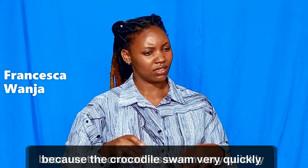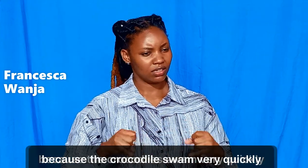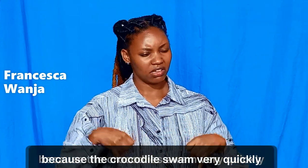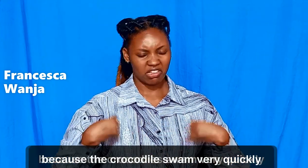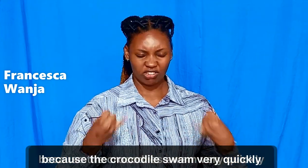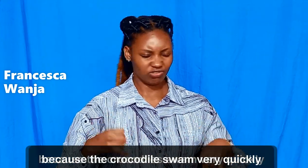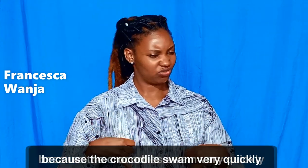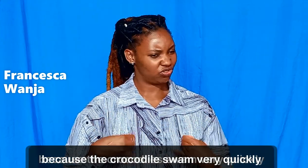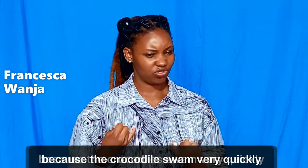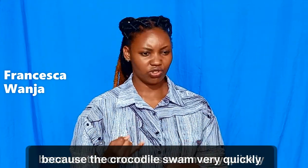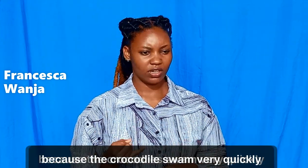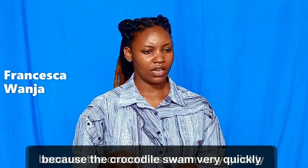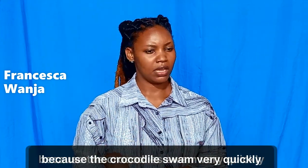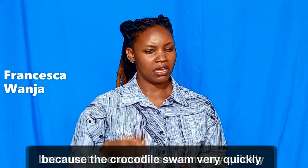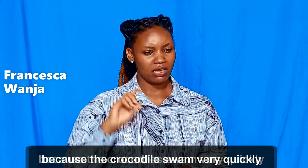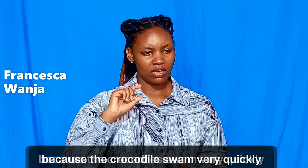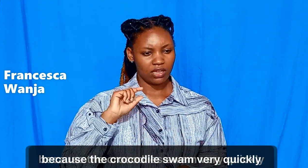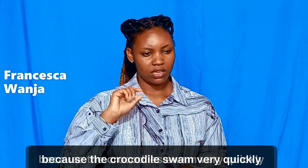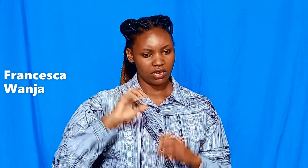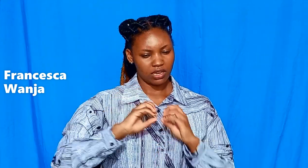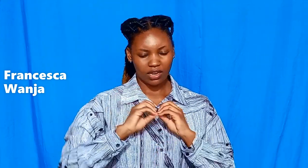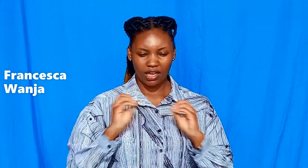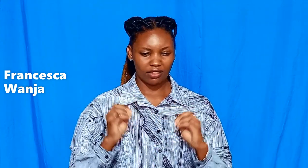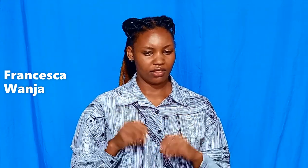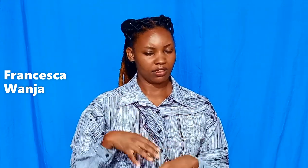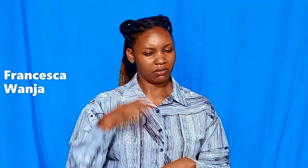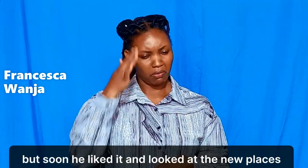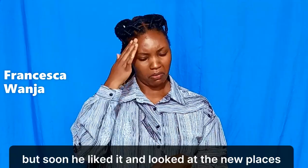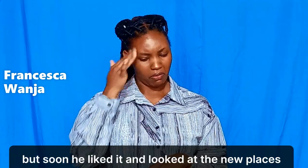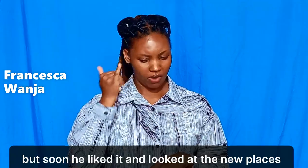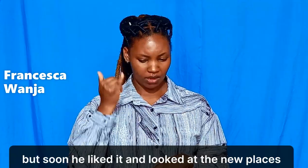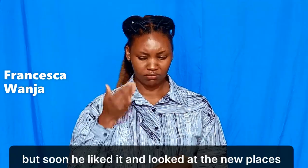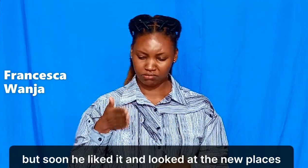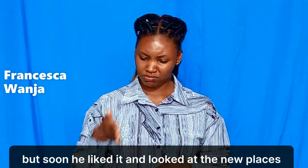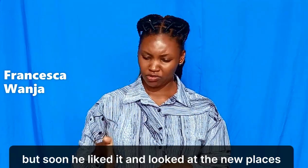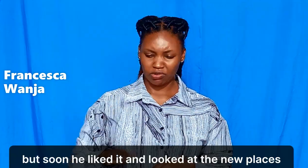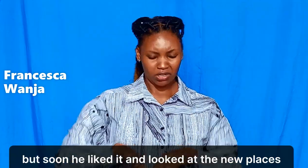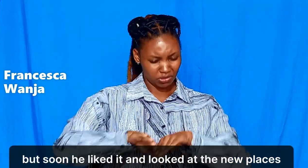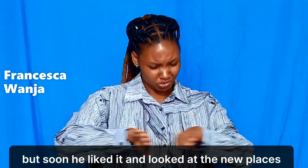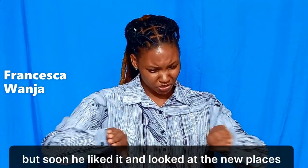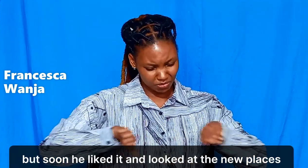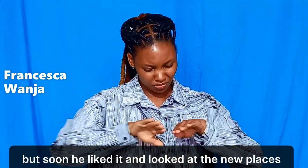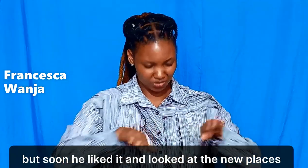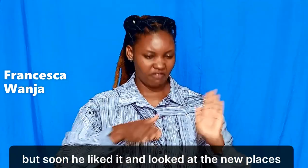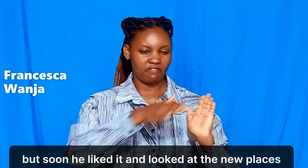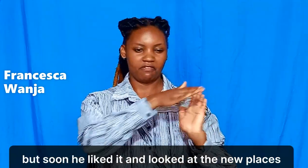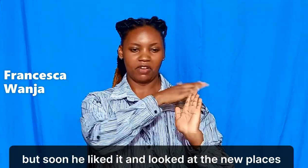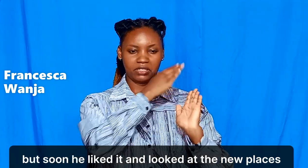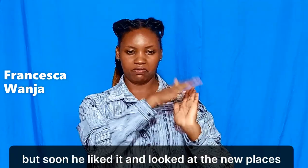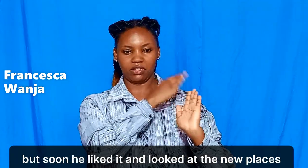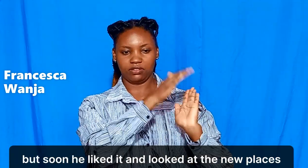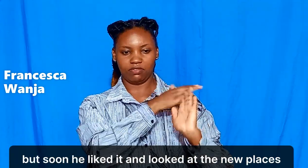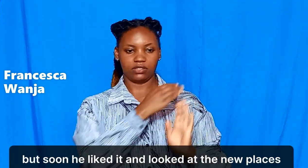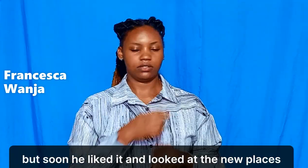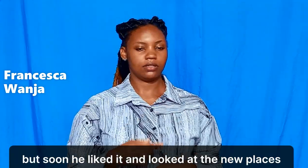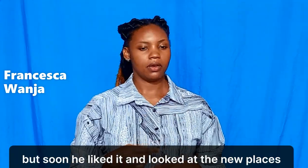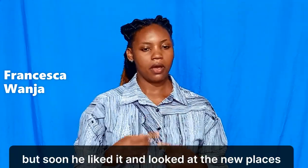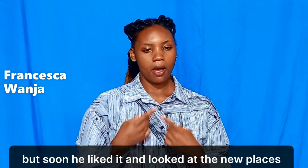crocodile swam very quickly. But soon, he liked it and looked